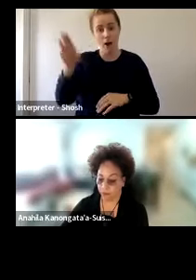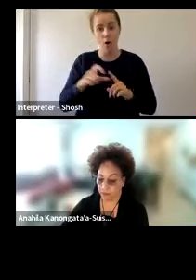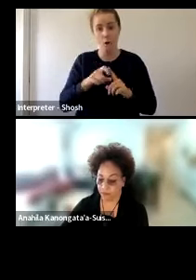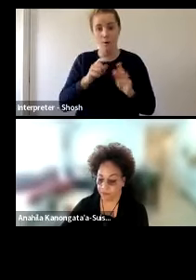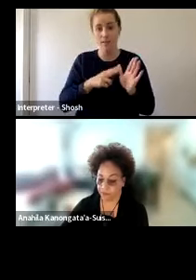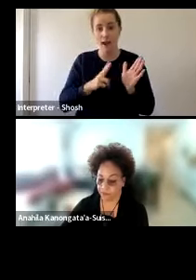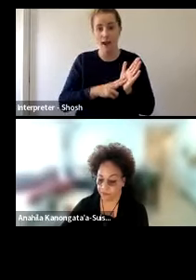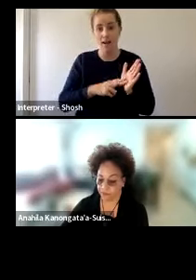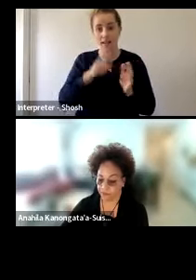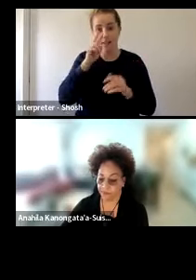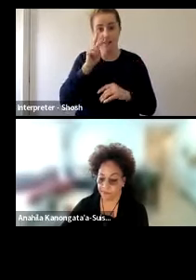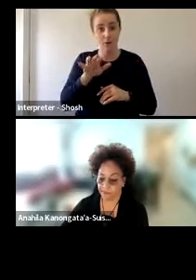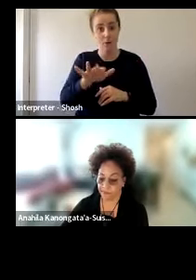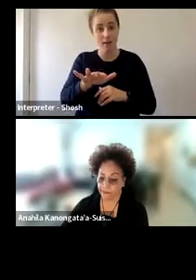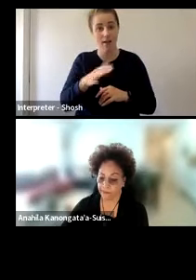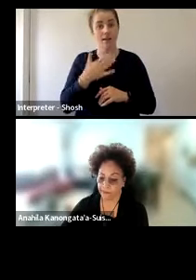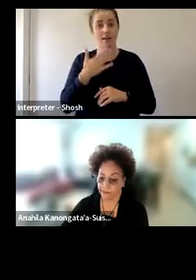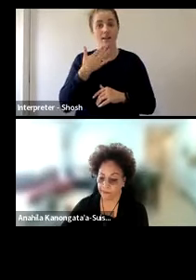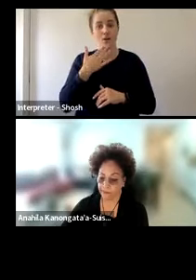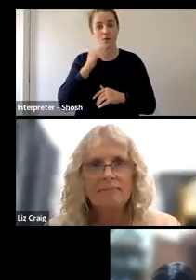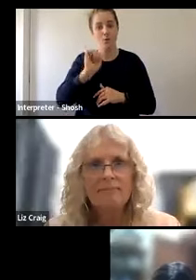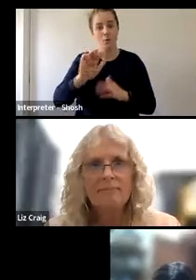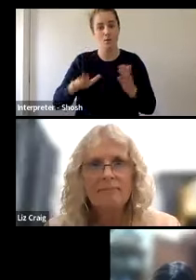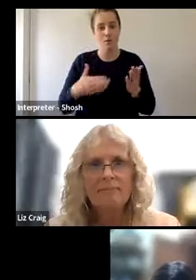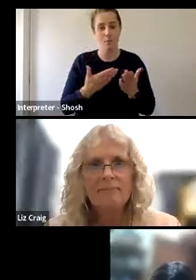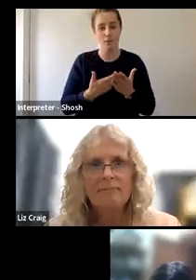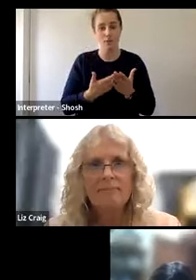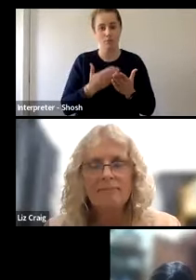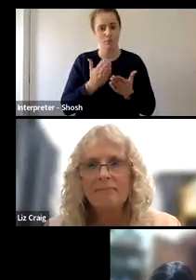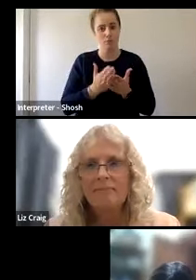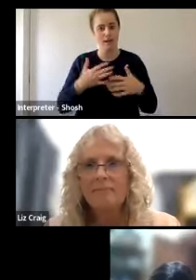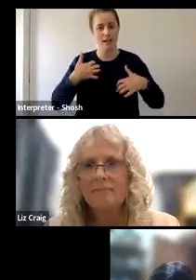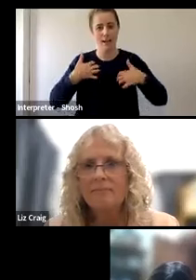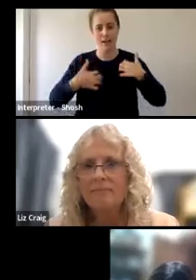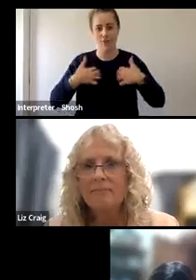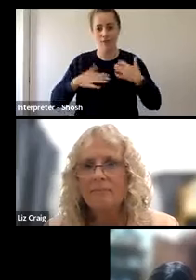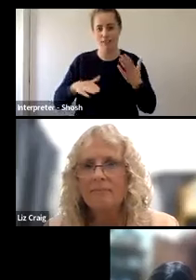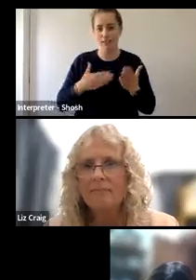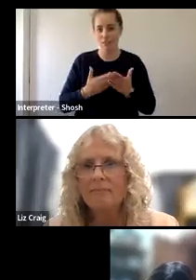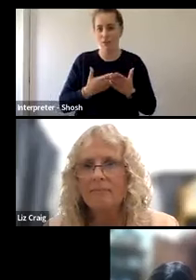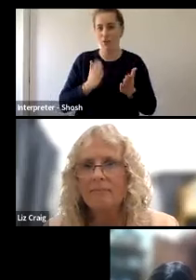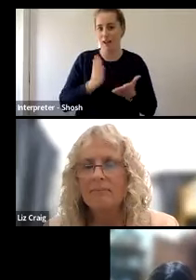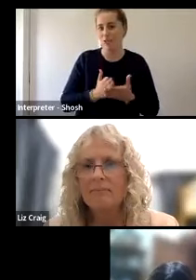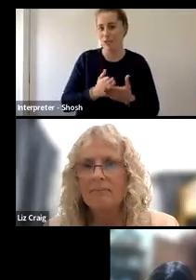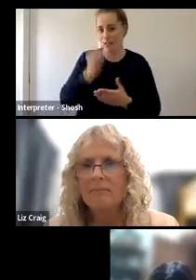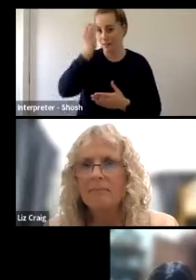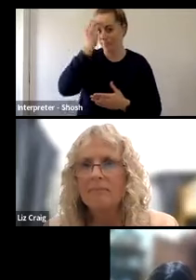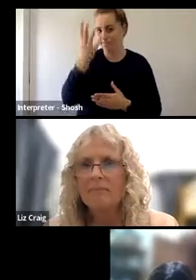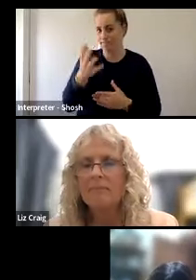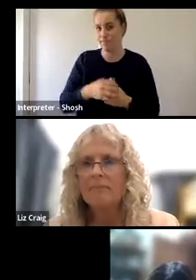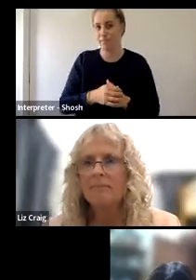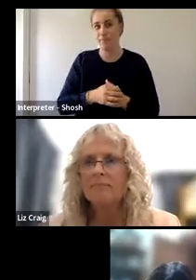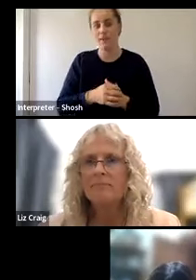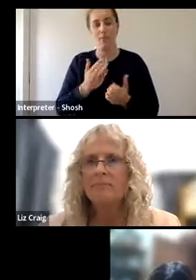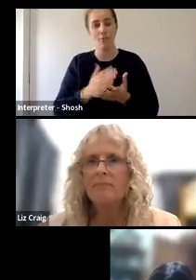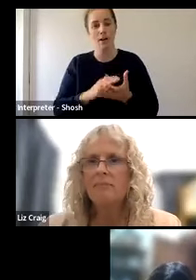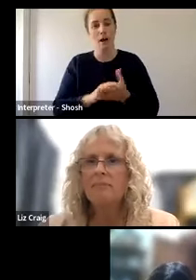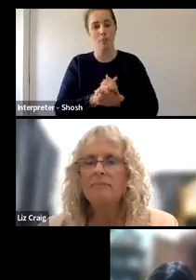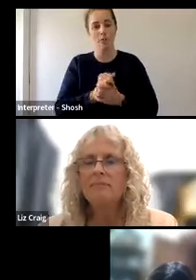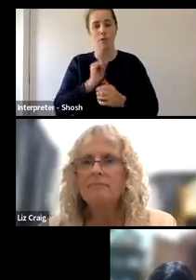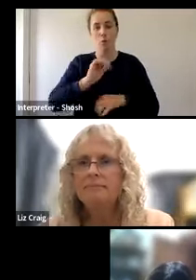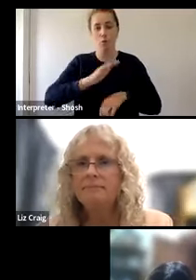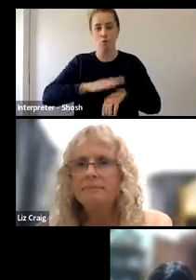you there. Hello, thank you for your submission, a really interesting submission, actually. I really appreciate